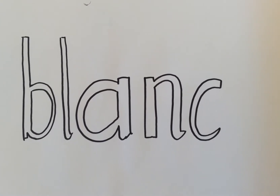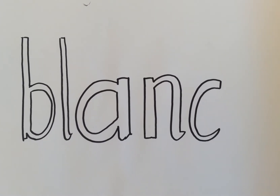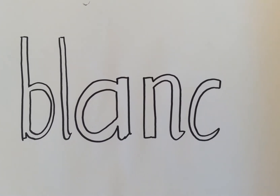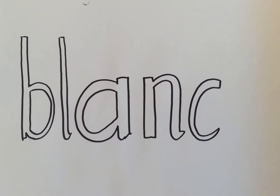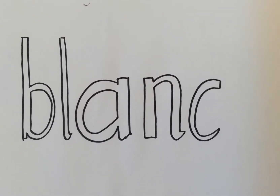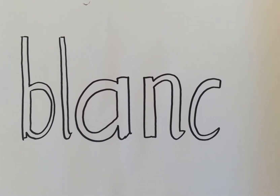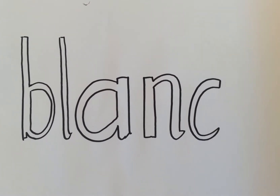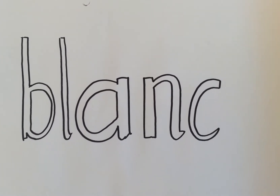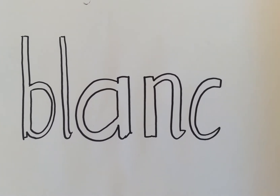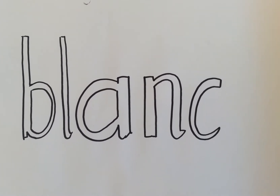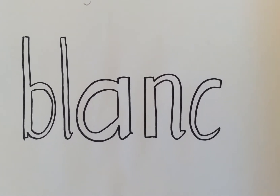blanc,